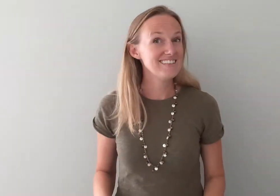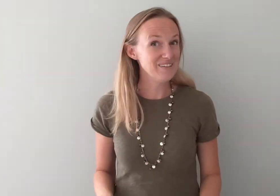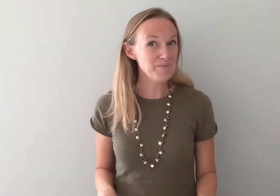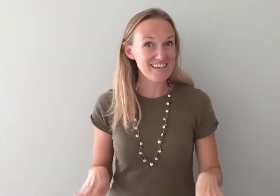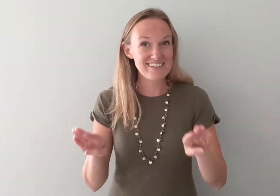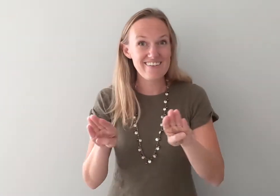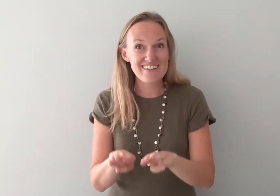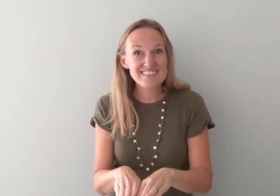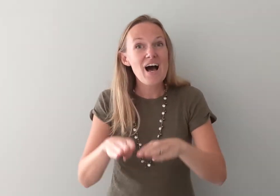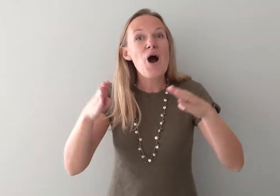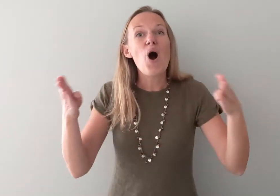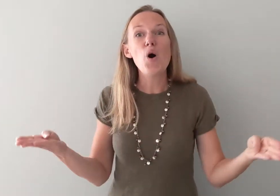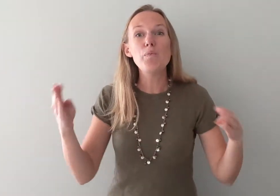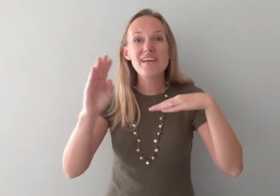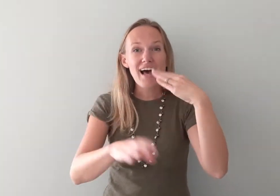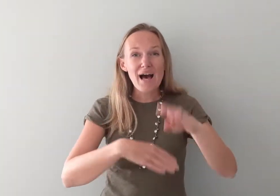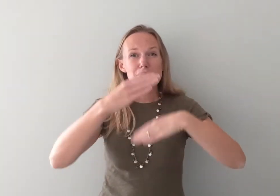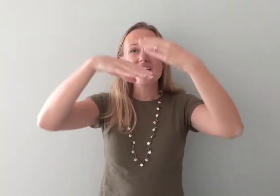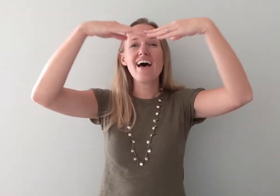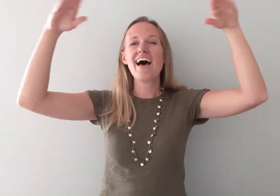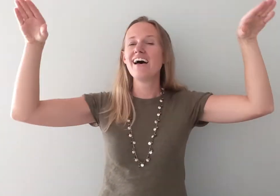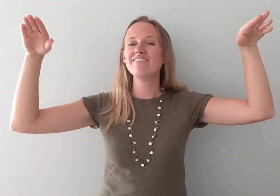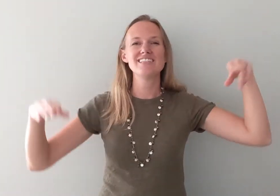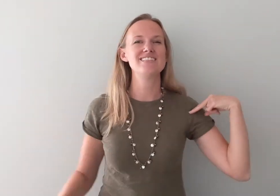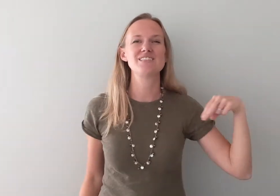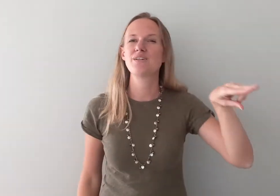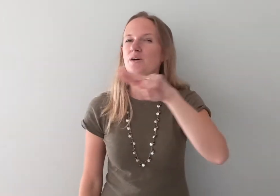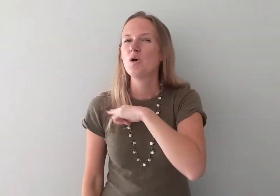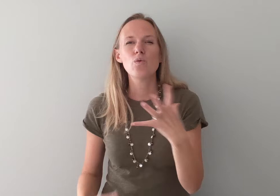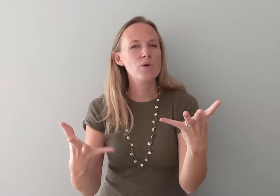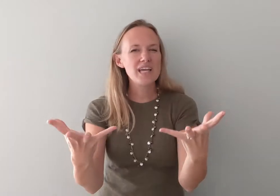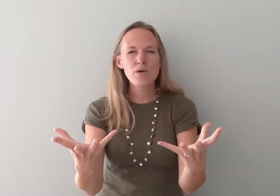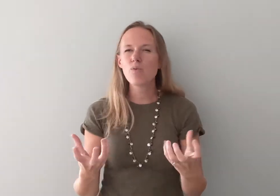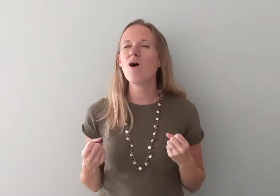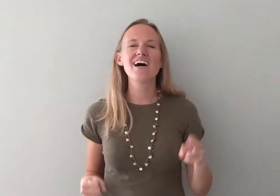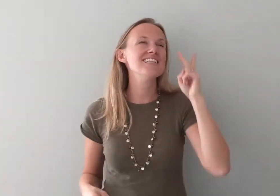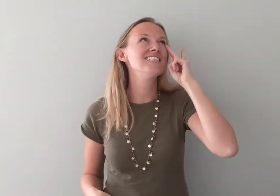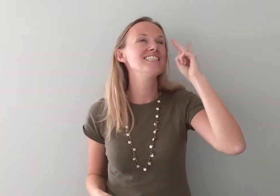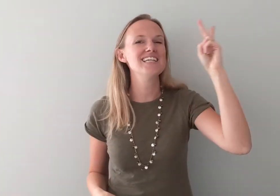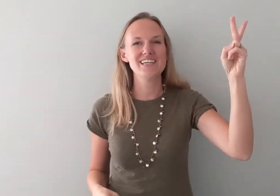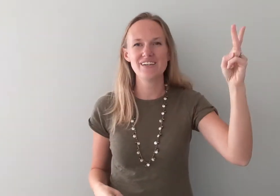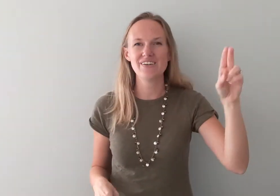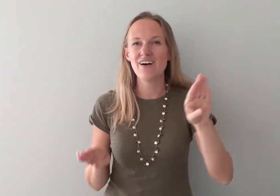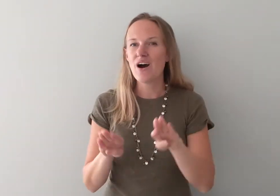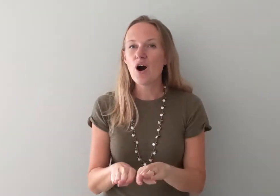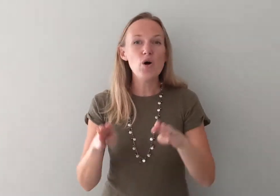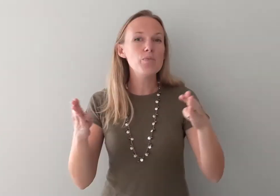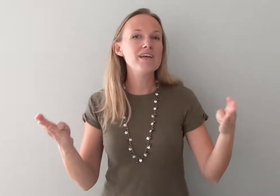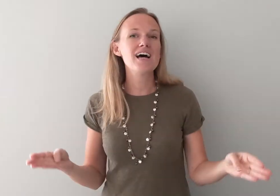So back to the chorus. Open up the heavens. We want to see you. Open up